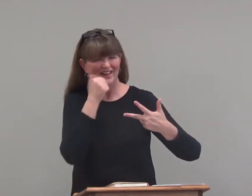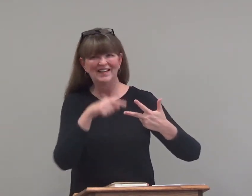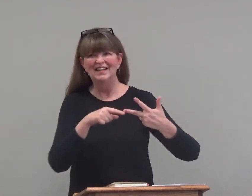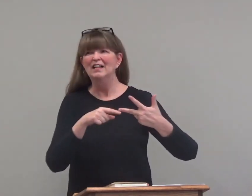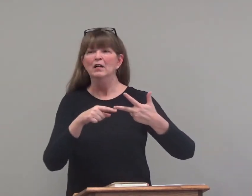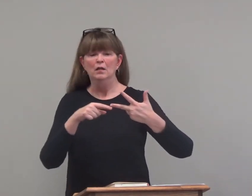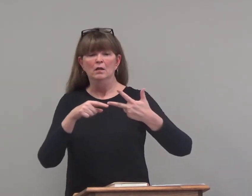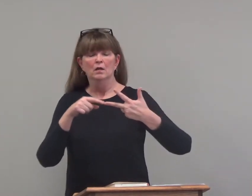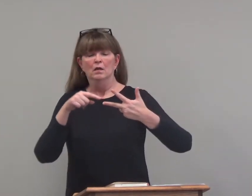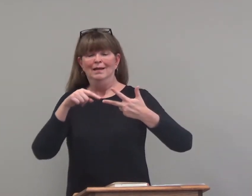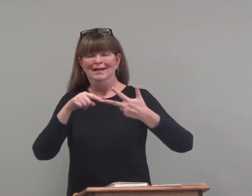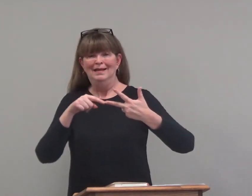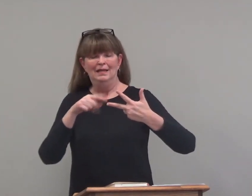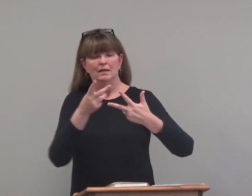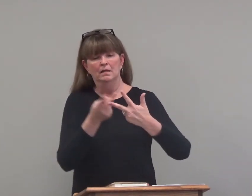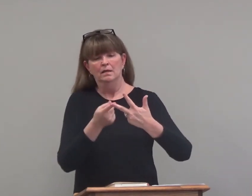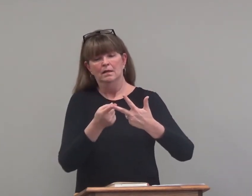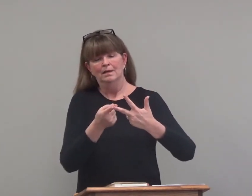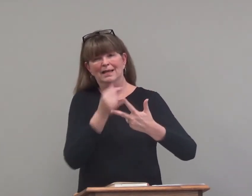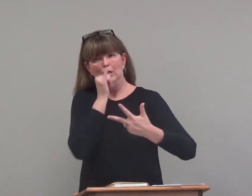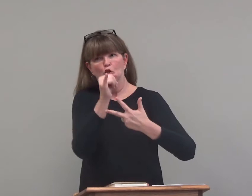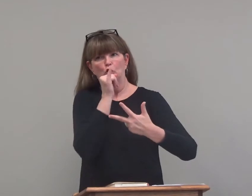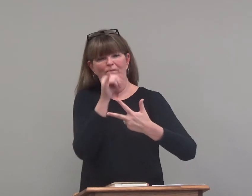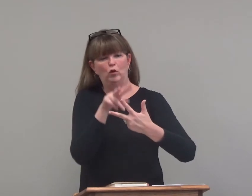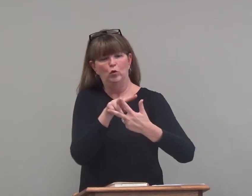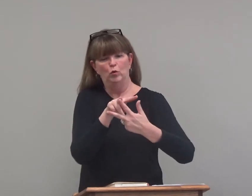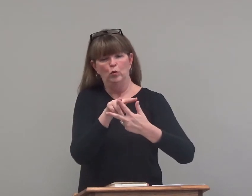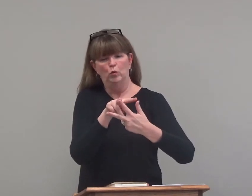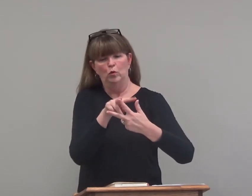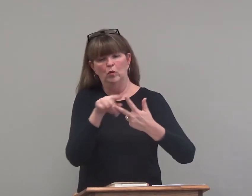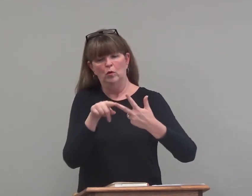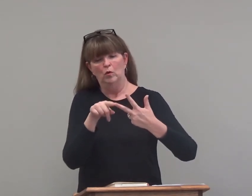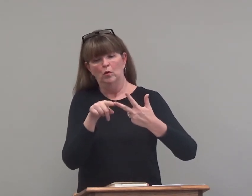it's Conversations with the Dalai Lama and Desmond Tutu that has been written by a Jewish man.